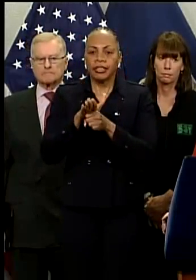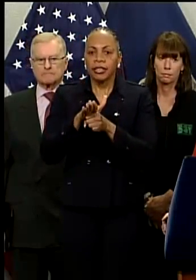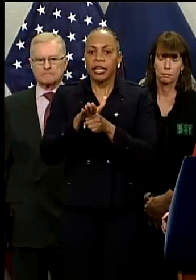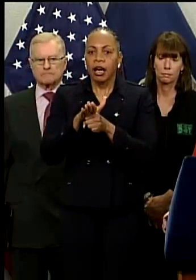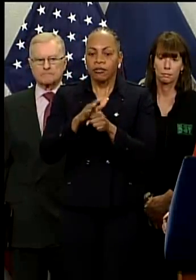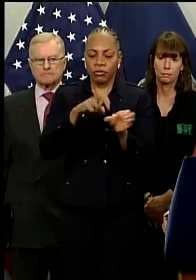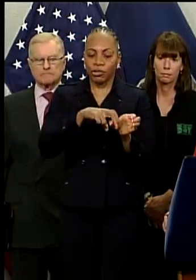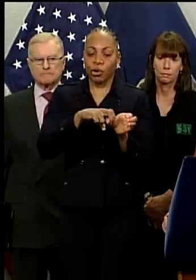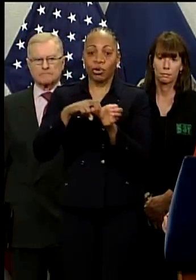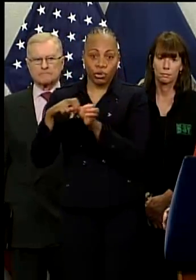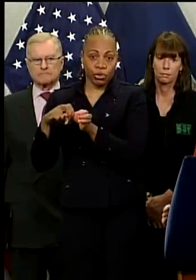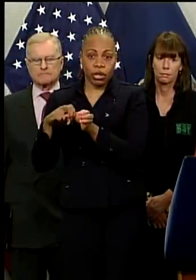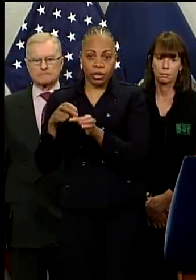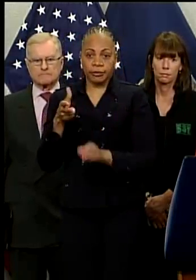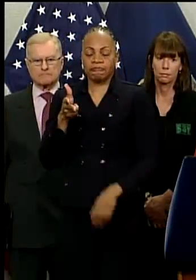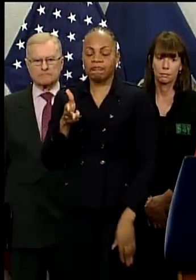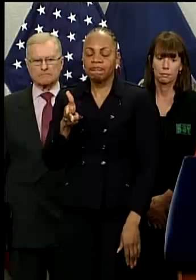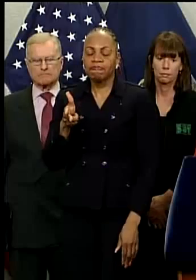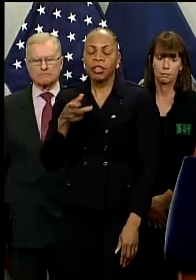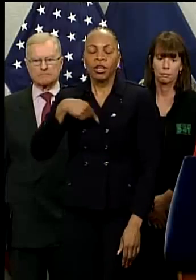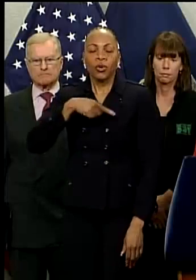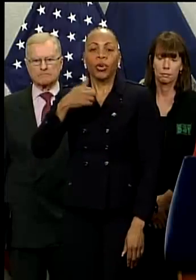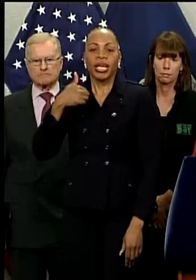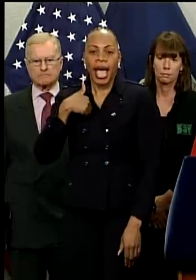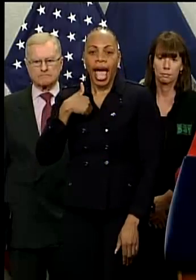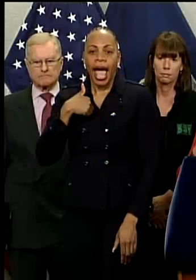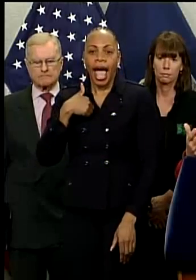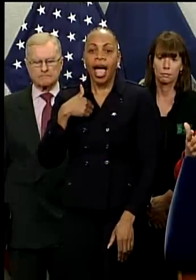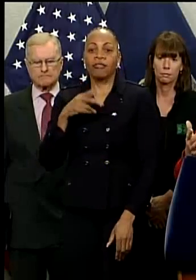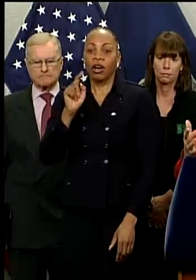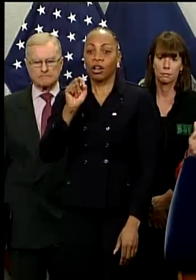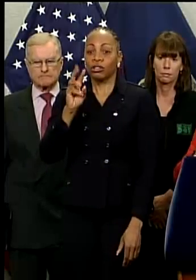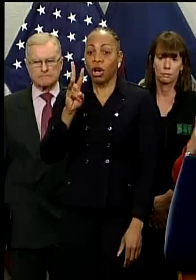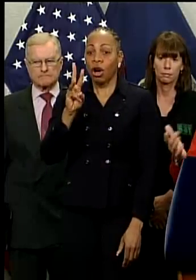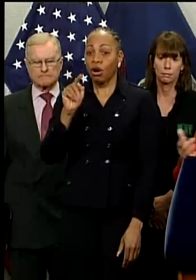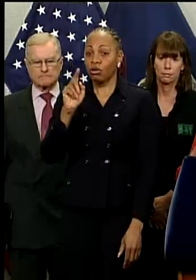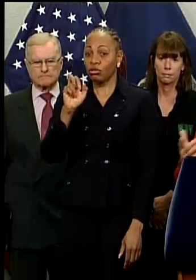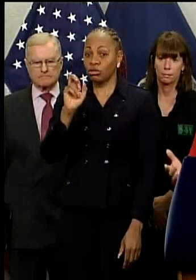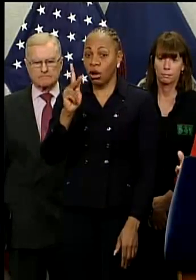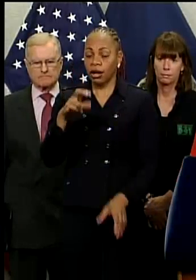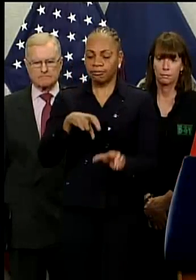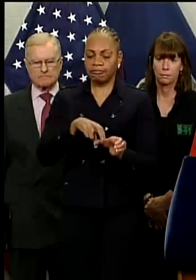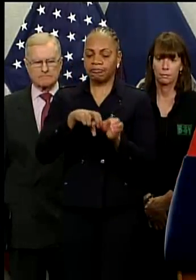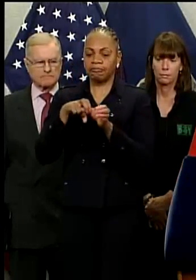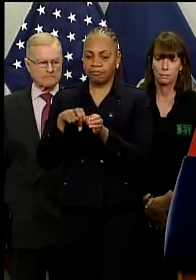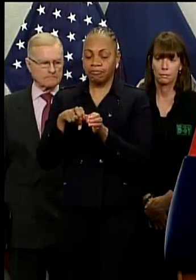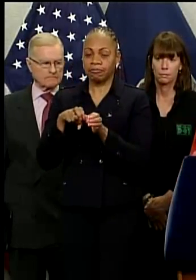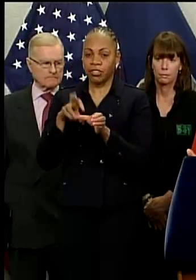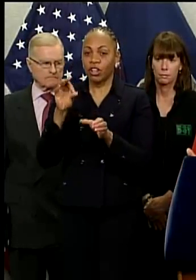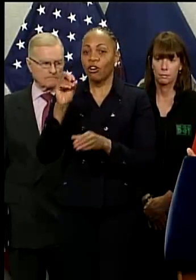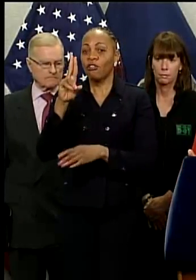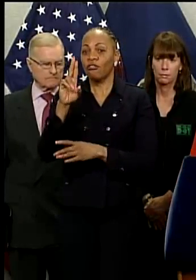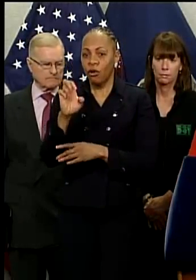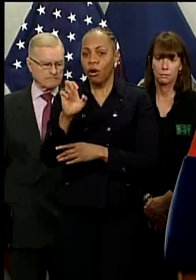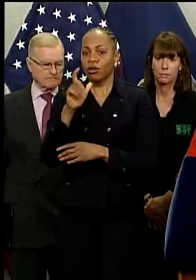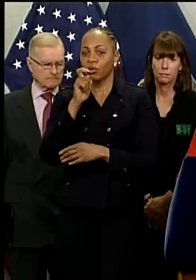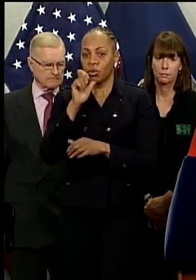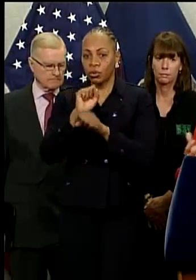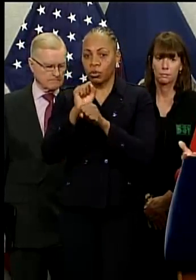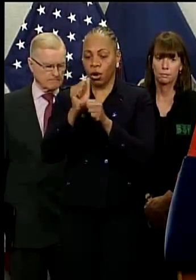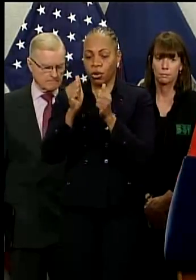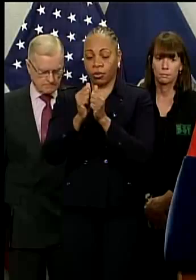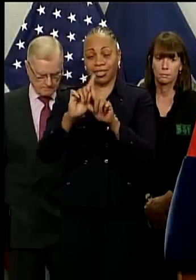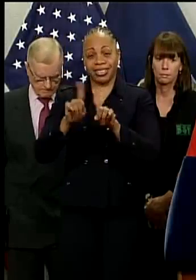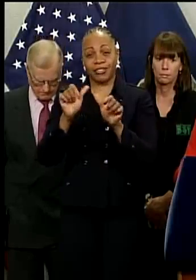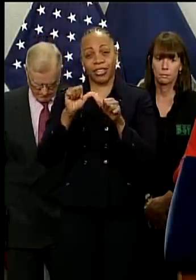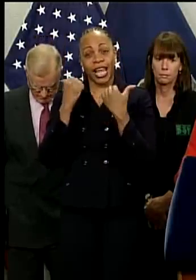tow trucks. We have a tow truck task force that has pulled together the tow trucks from all the different agencies. Having said that,